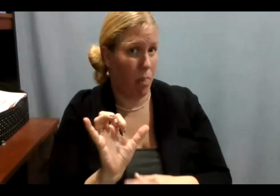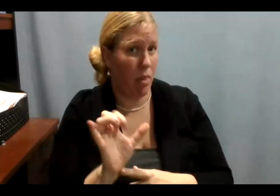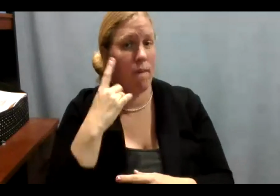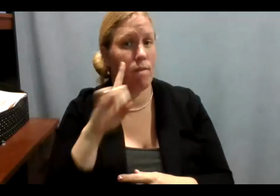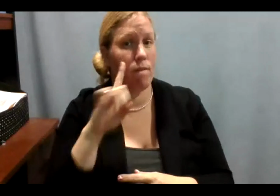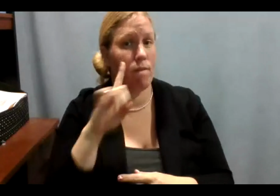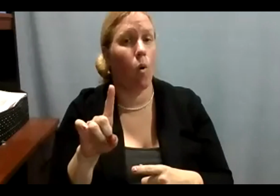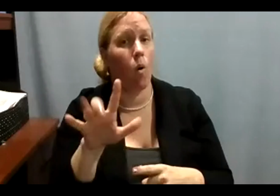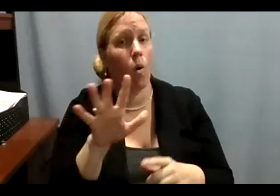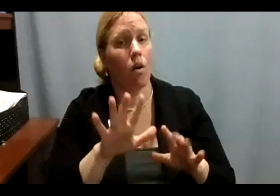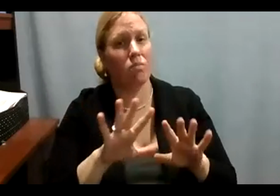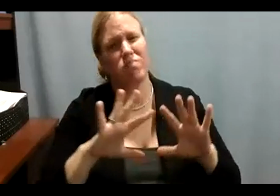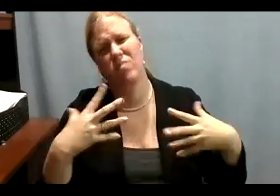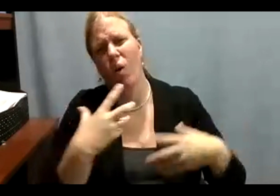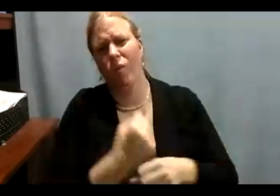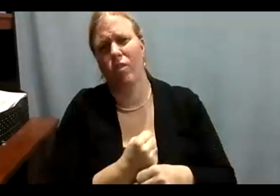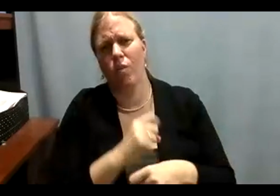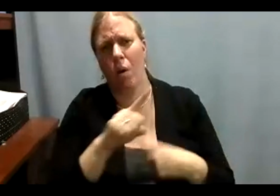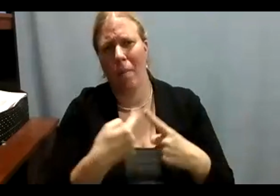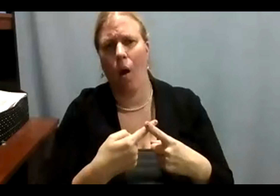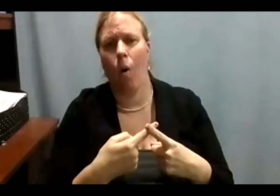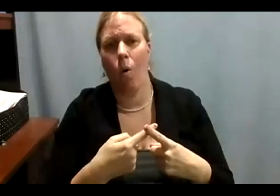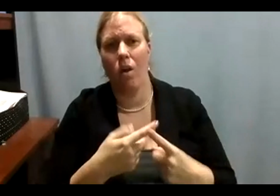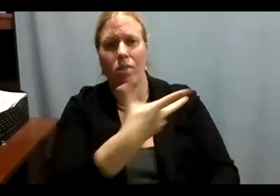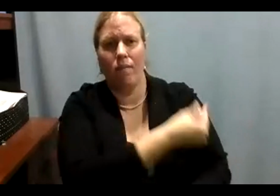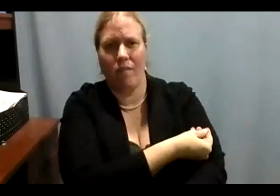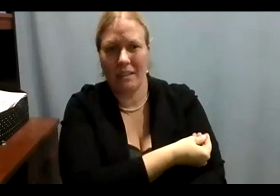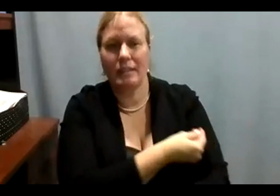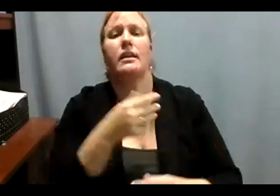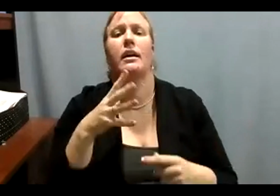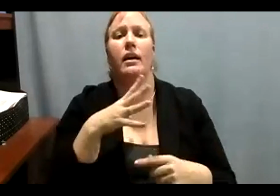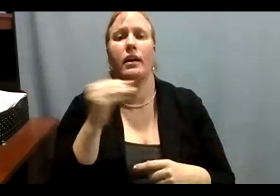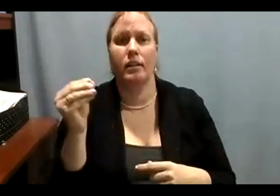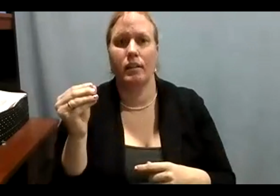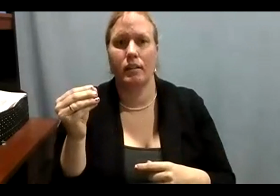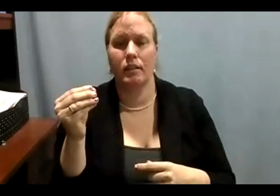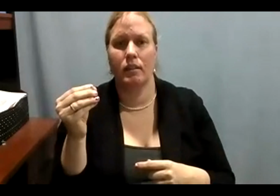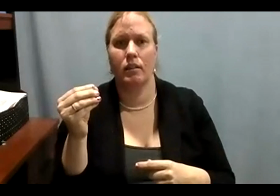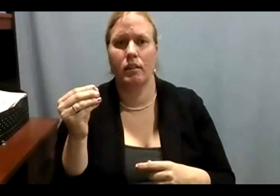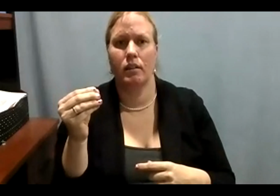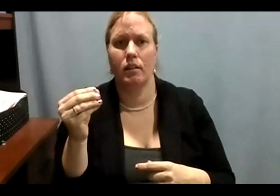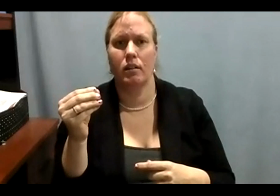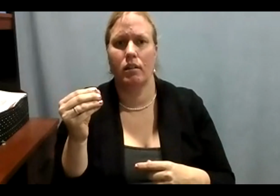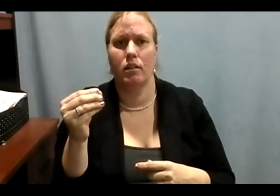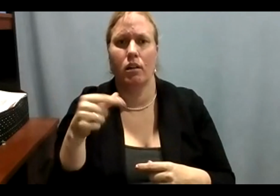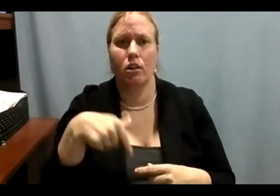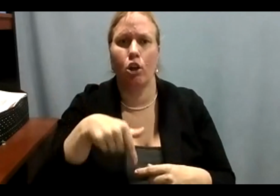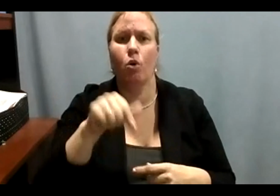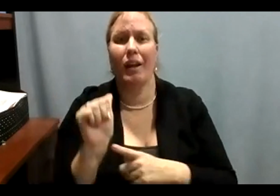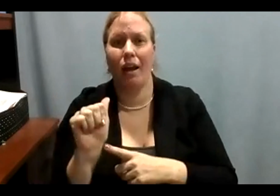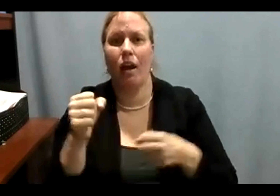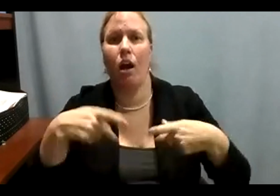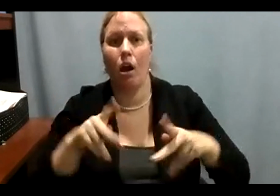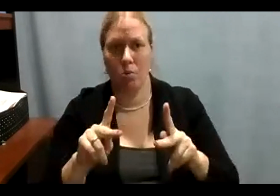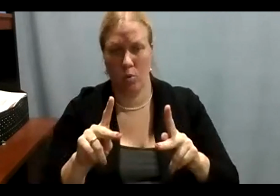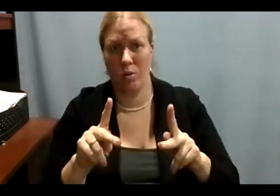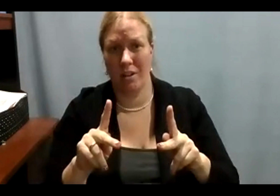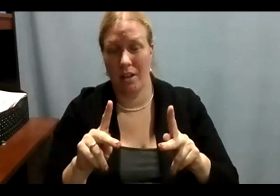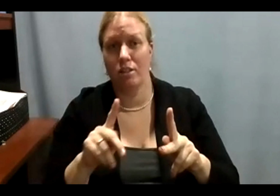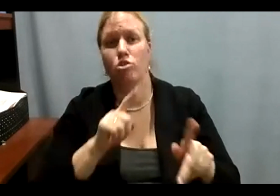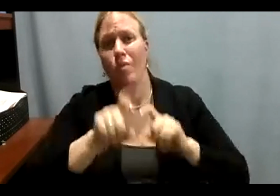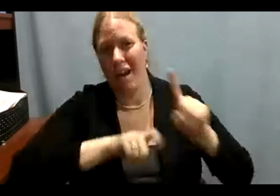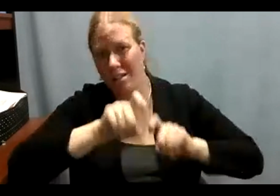overview of um the vaccine as well as the um a q a opportunity so that they can ask questions and that